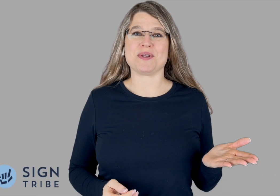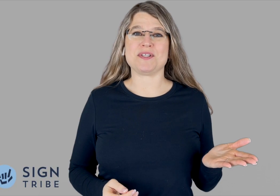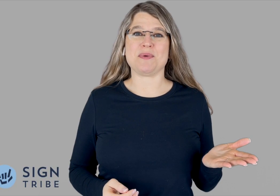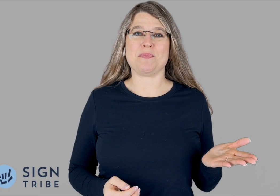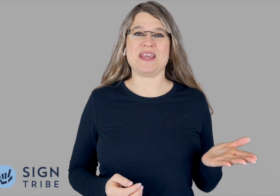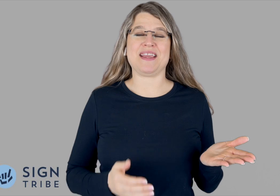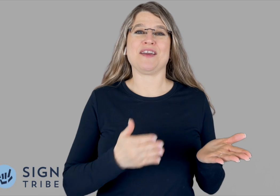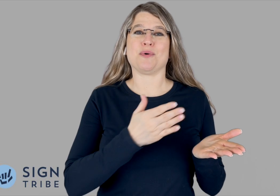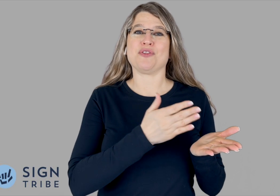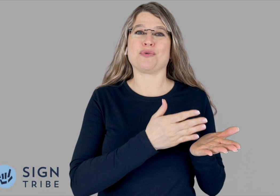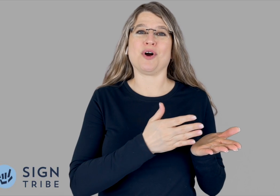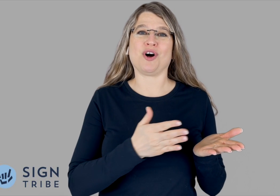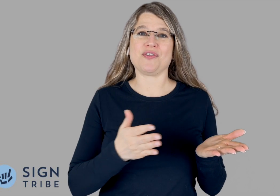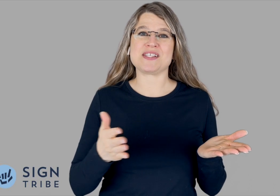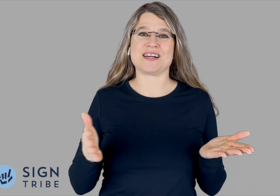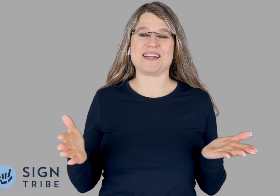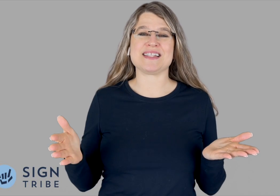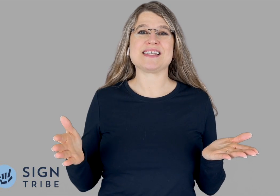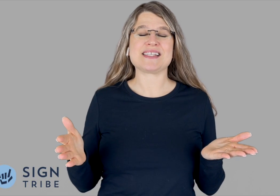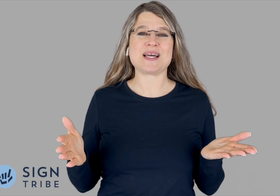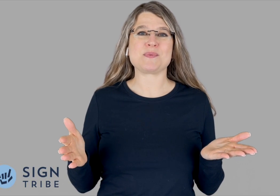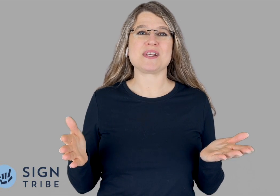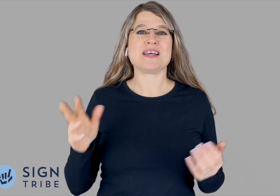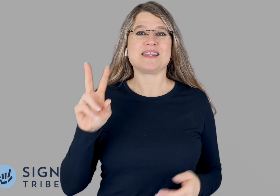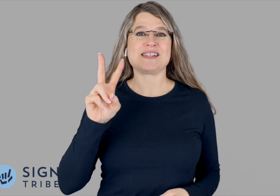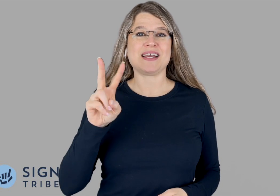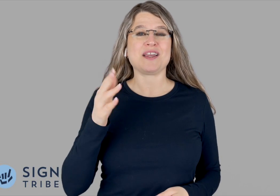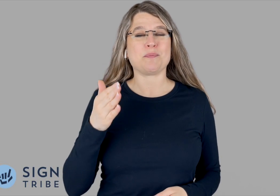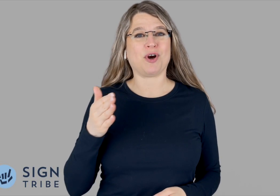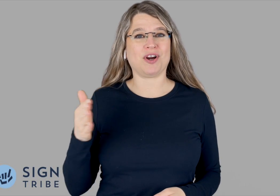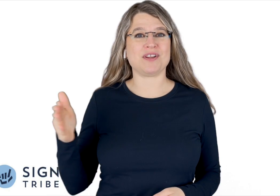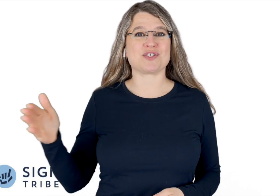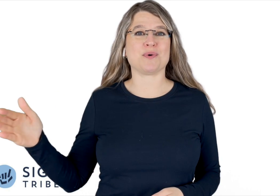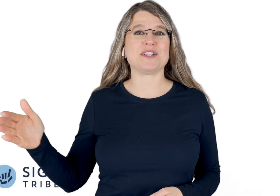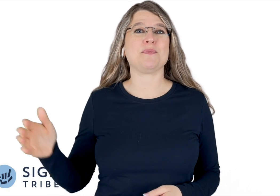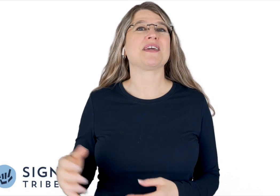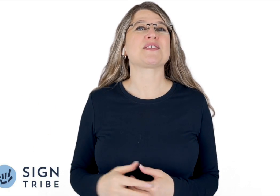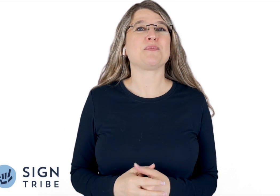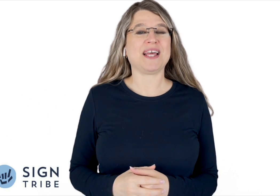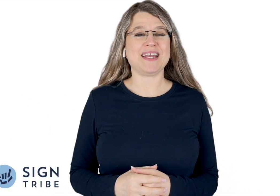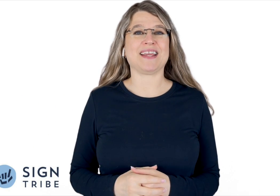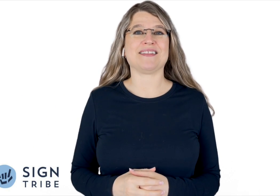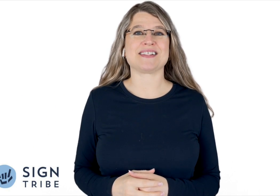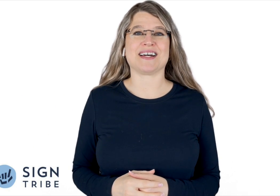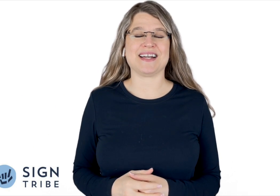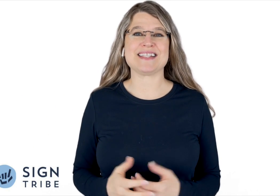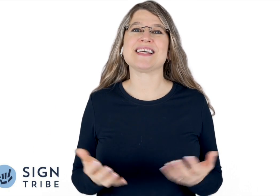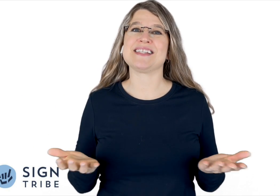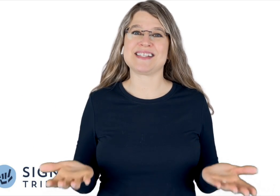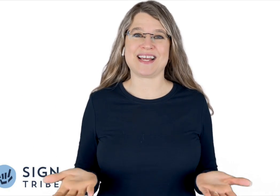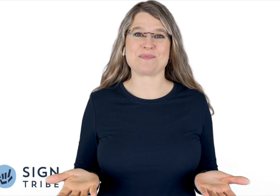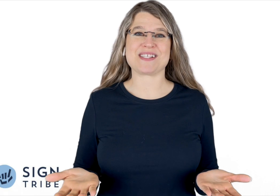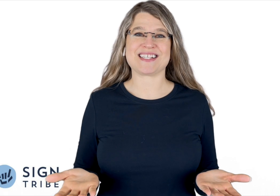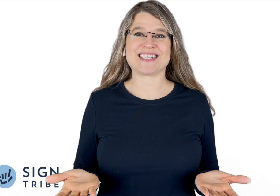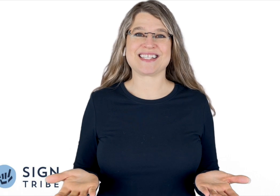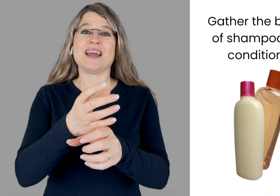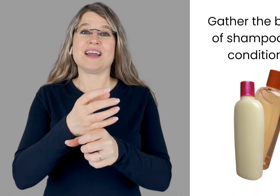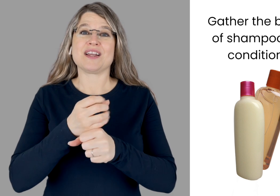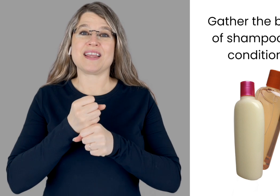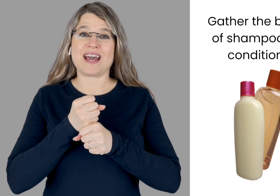to be me going through all the signs and steps. The second part is going to be explaining the signs and steps.